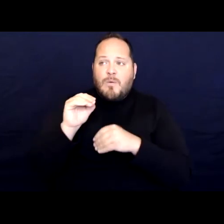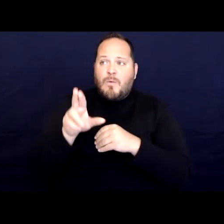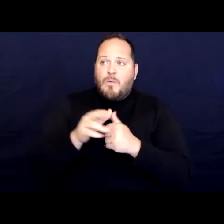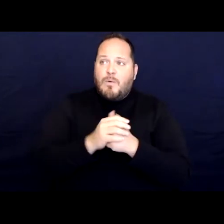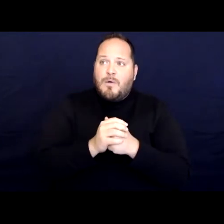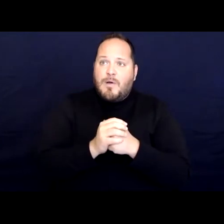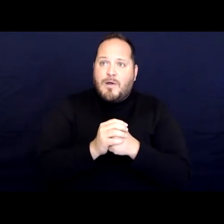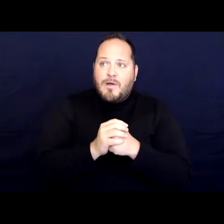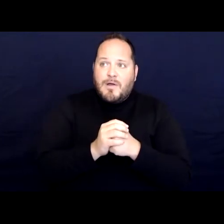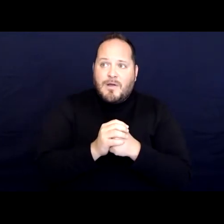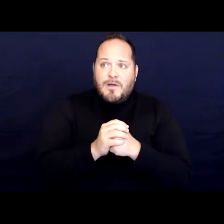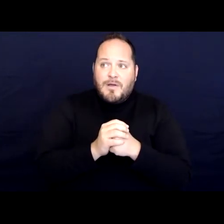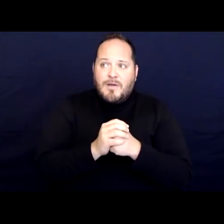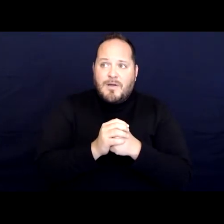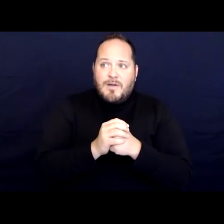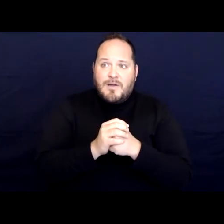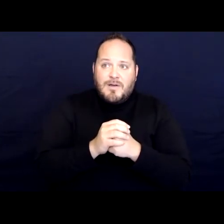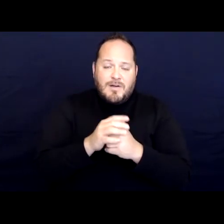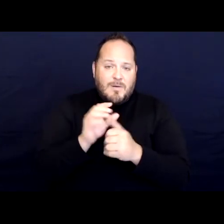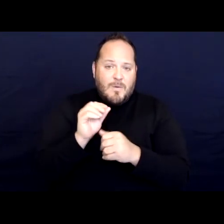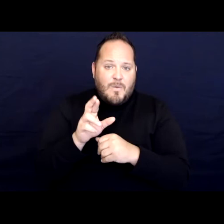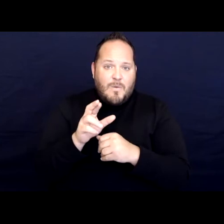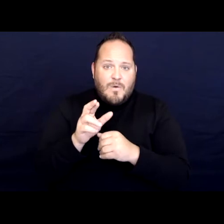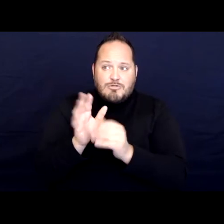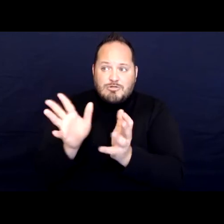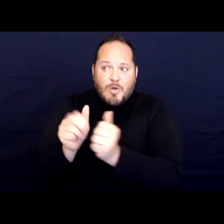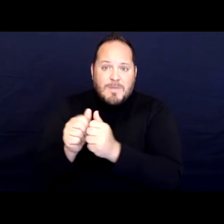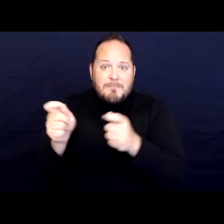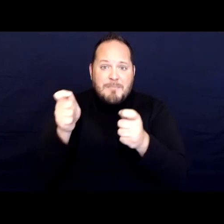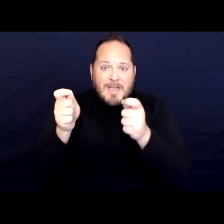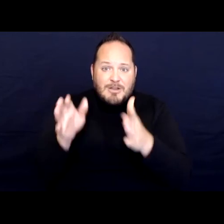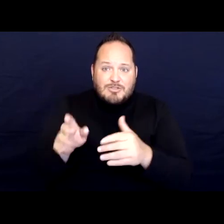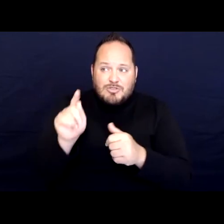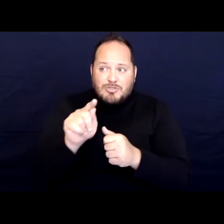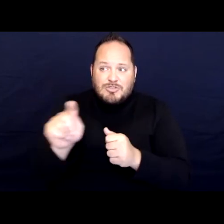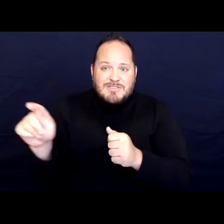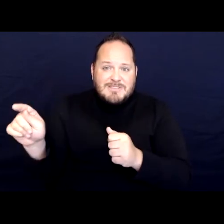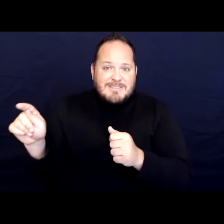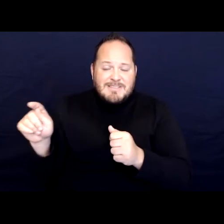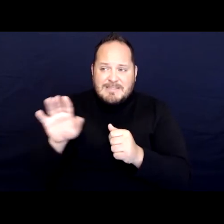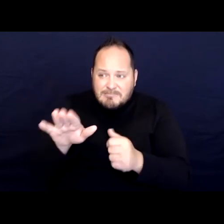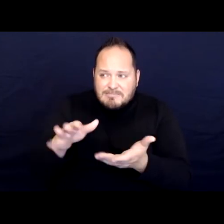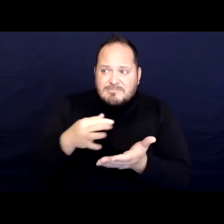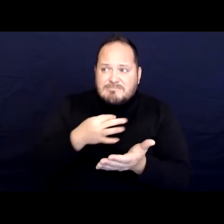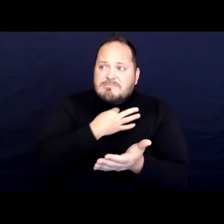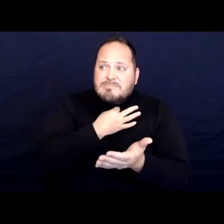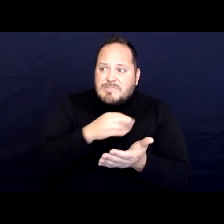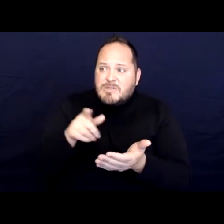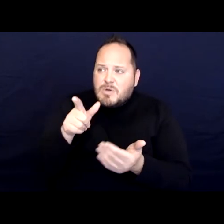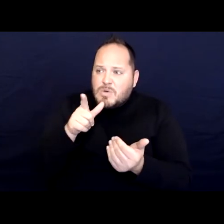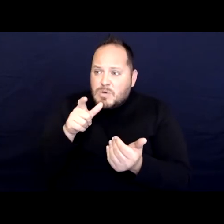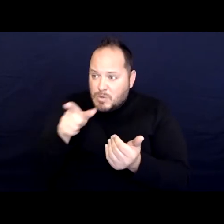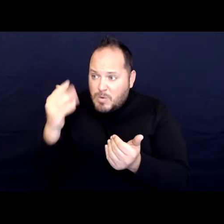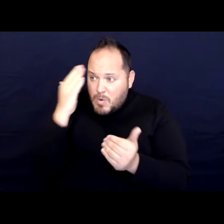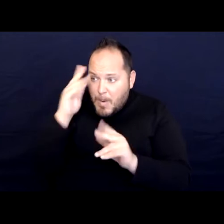um, or at least the managers, and said, who do you know that needs to get vaccinated, and who